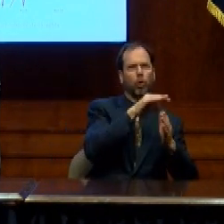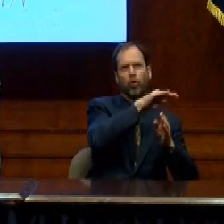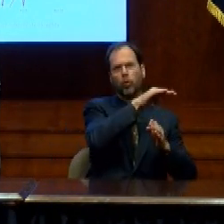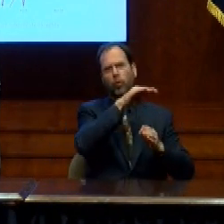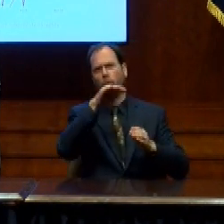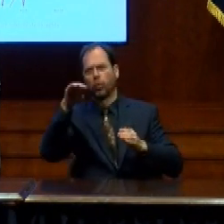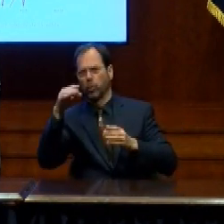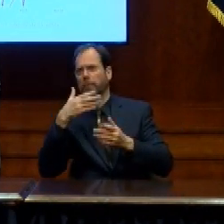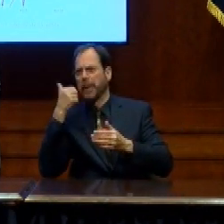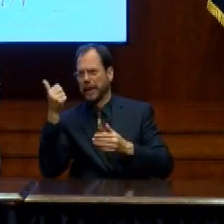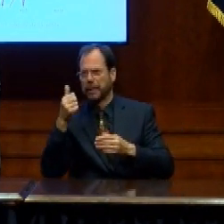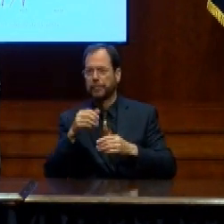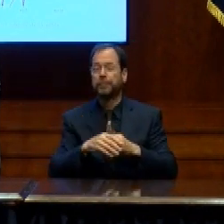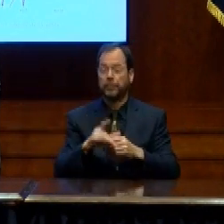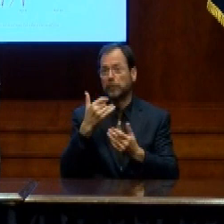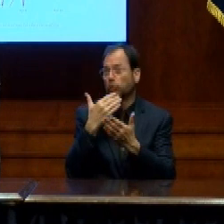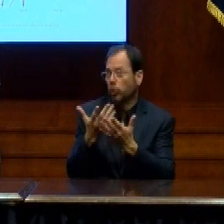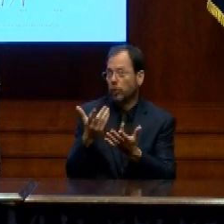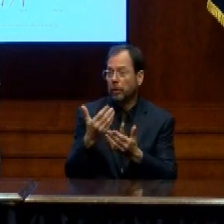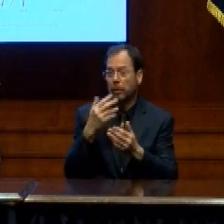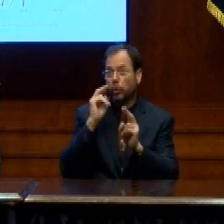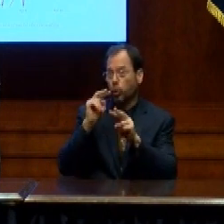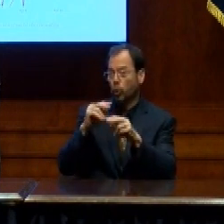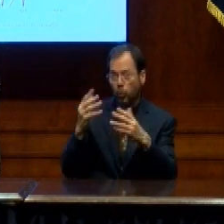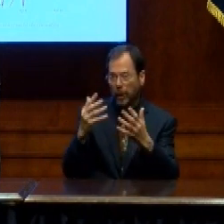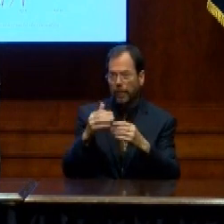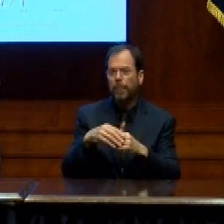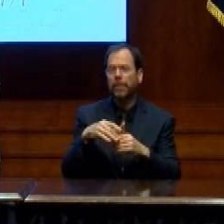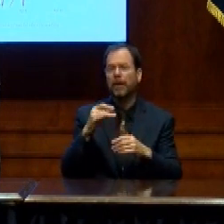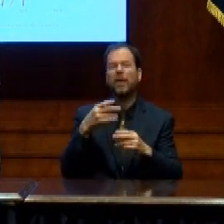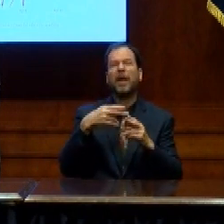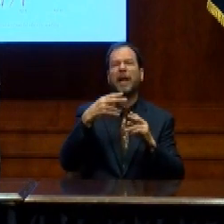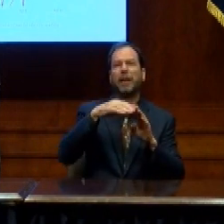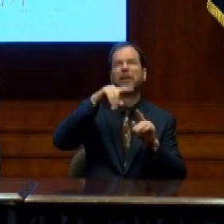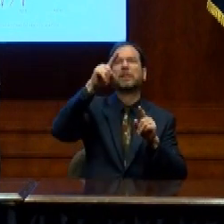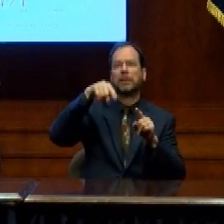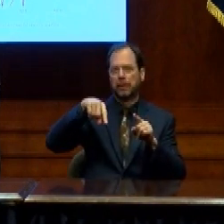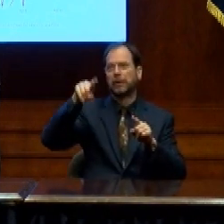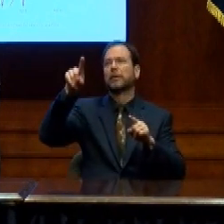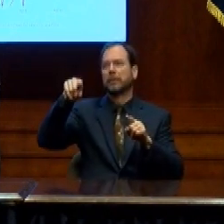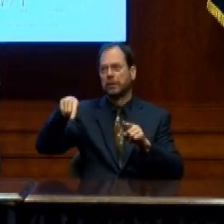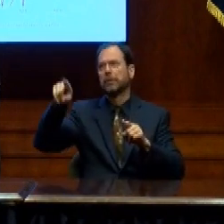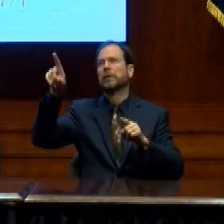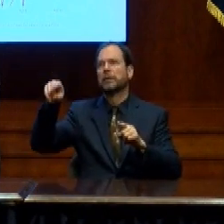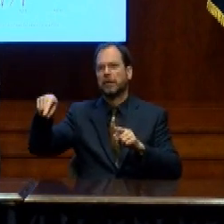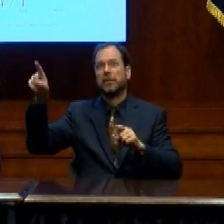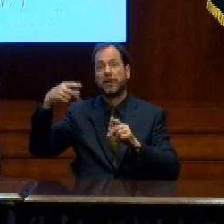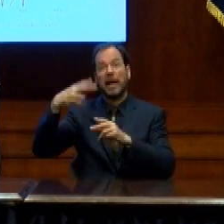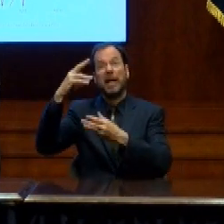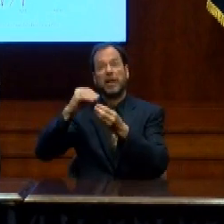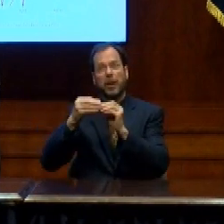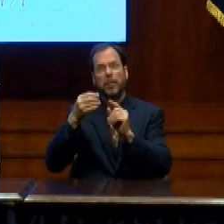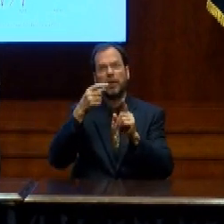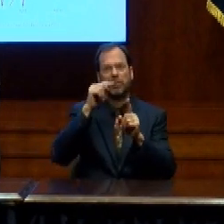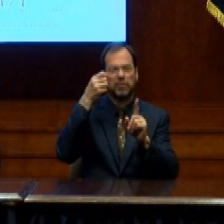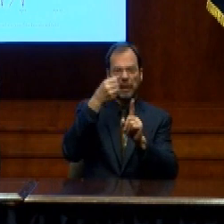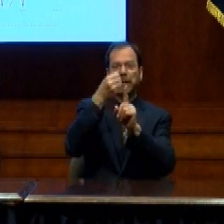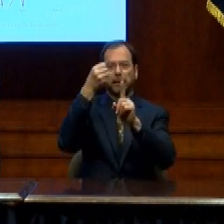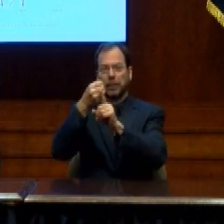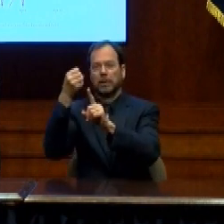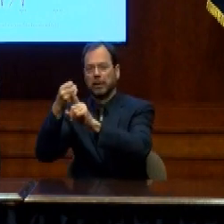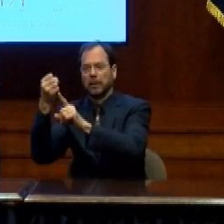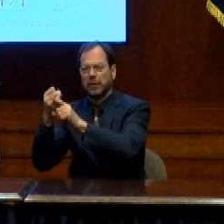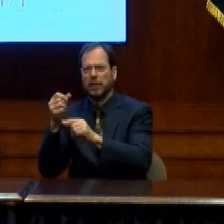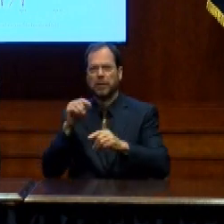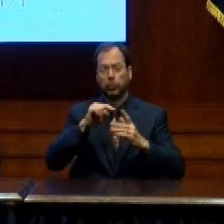you can kind of see that. The good news is if you look at all the high marks in Collin County, going back almost